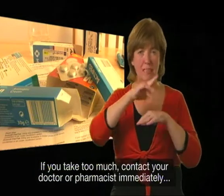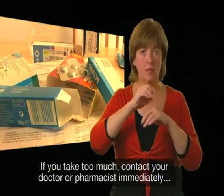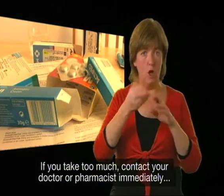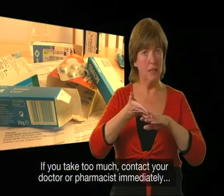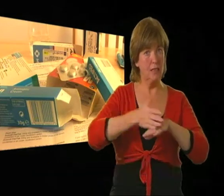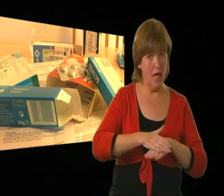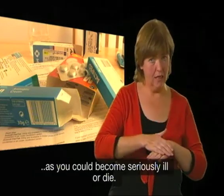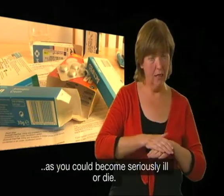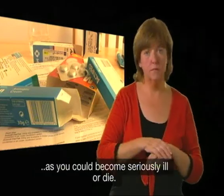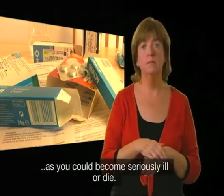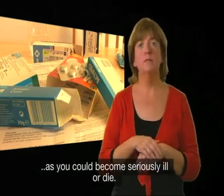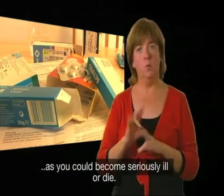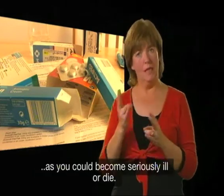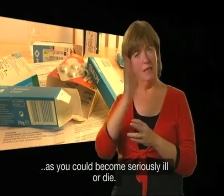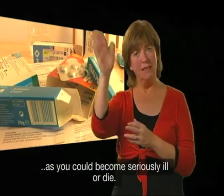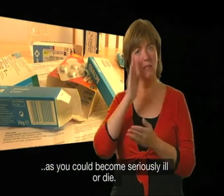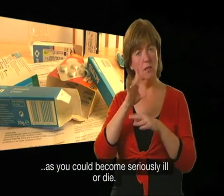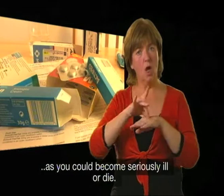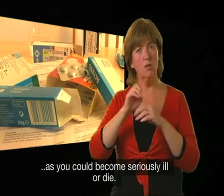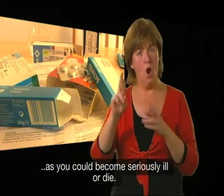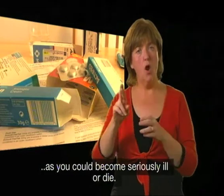immediately, as you could become seriously ill or die.